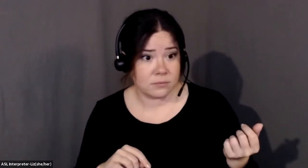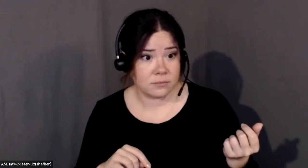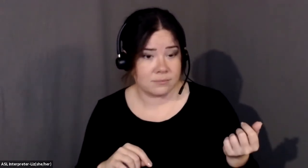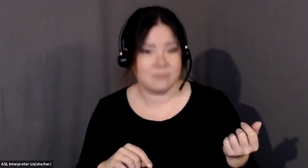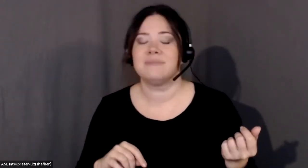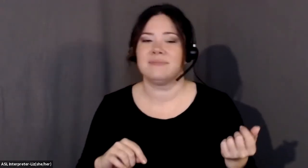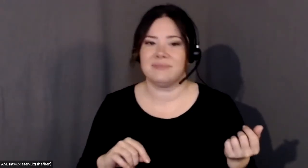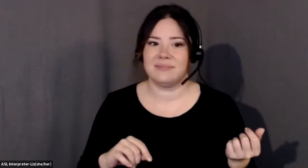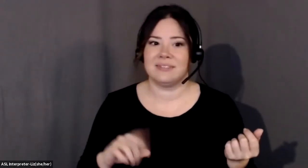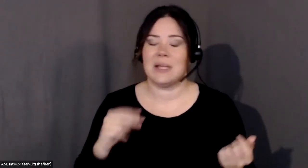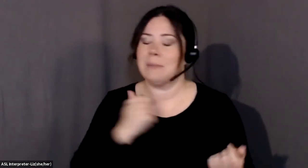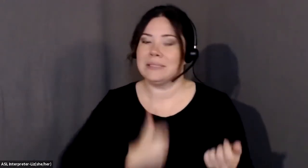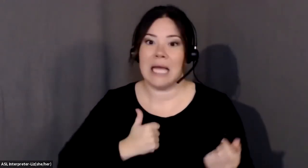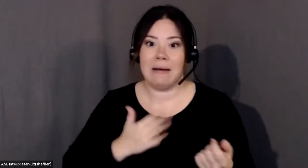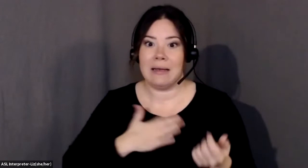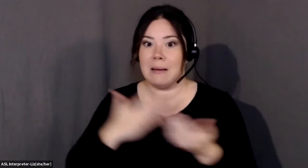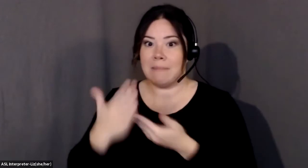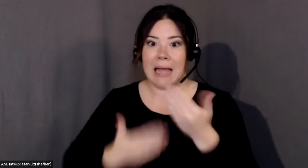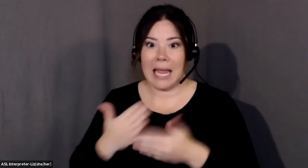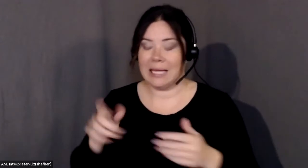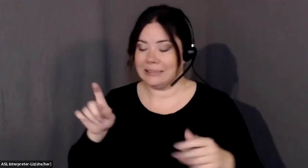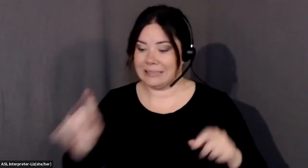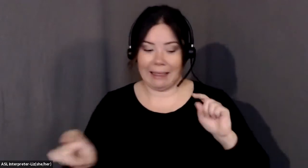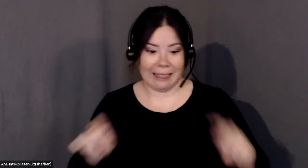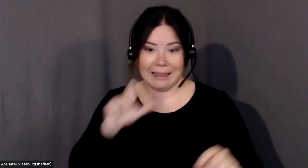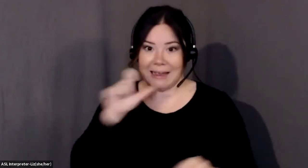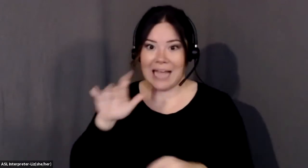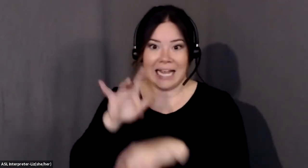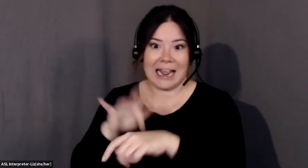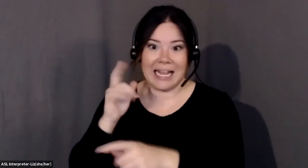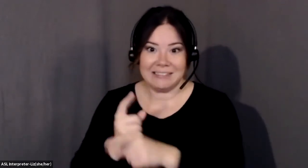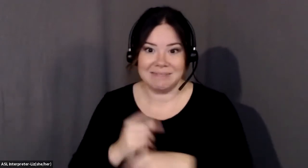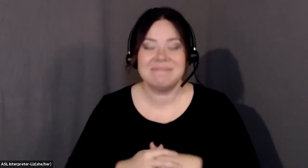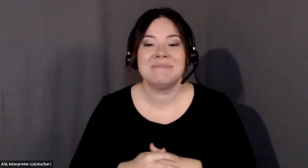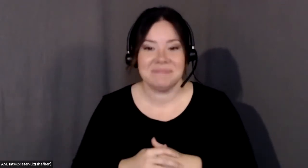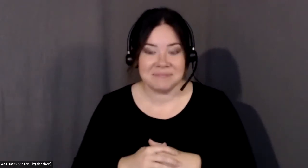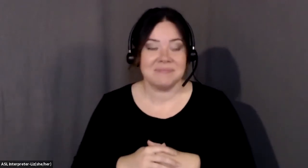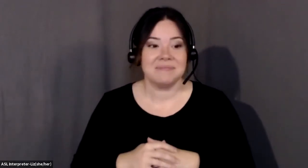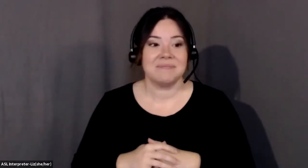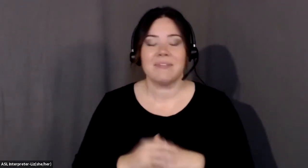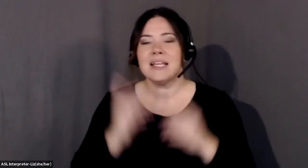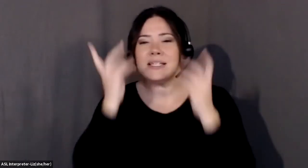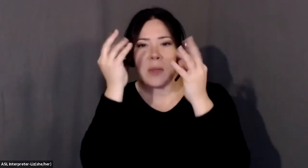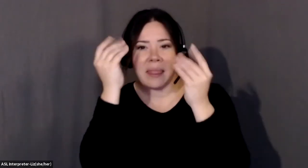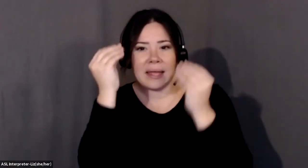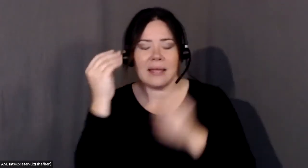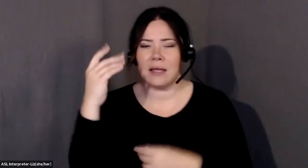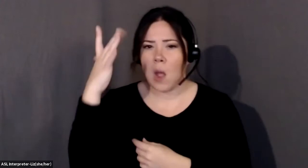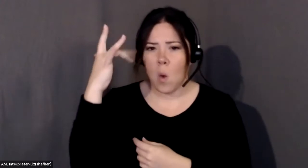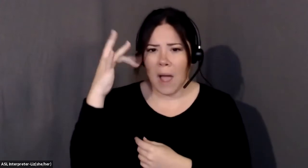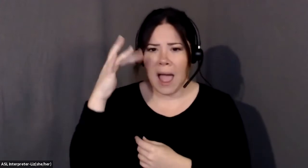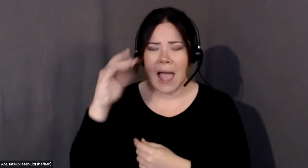Nope, just my hands with my disabilities. They didn't click the whole way. So thinking about why centers